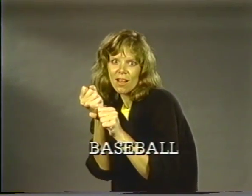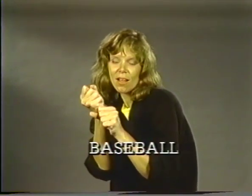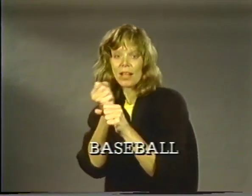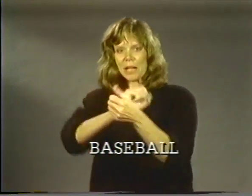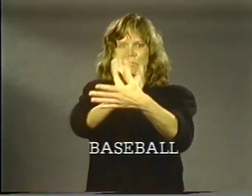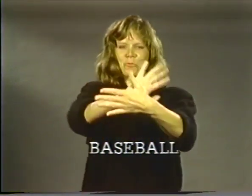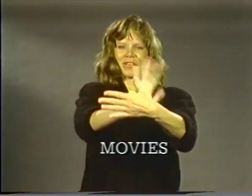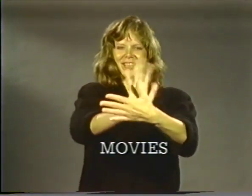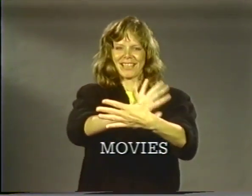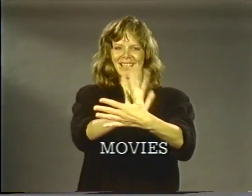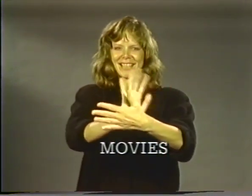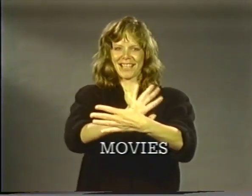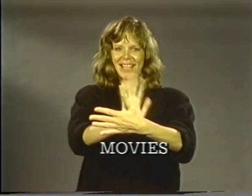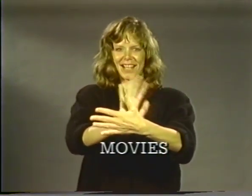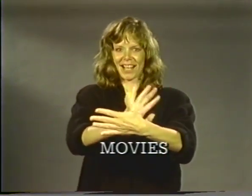movies, theater,